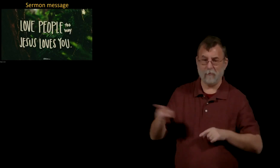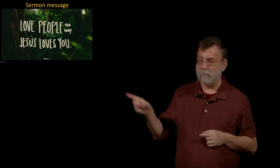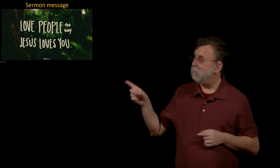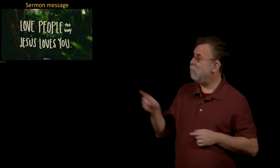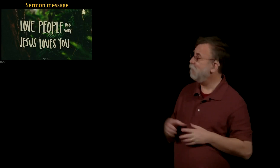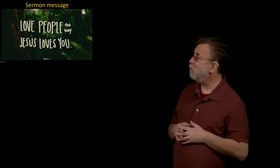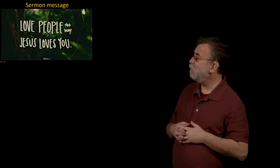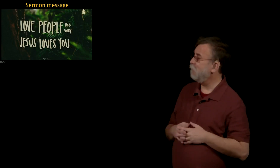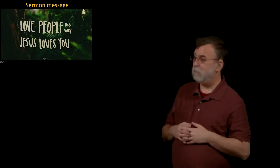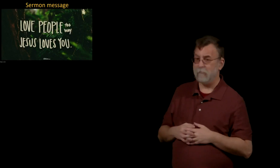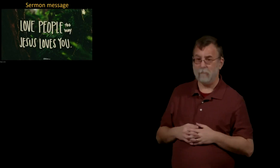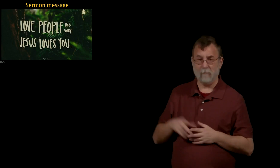We agree.